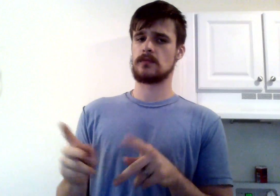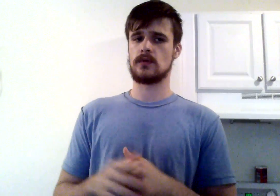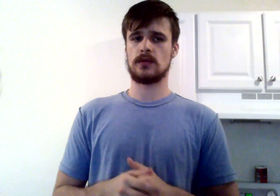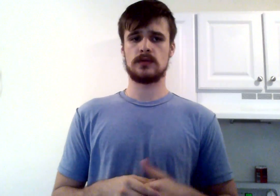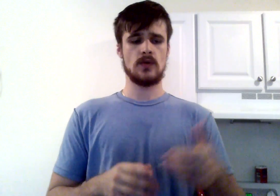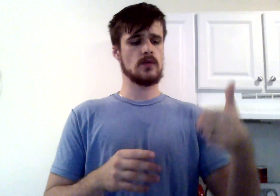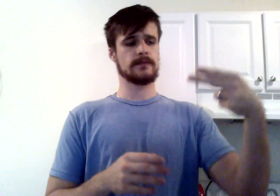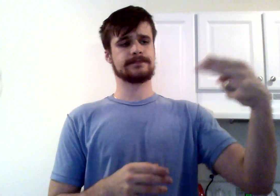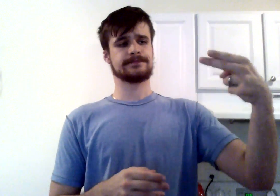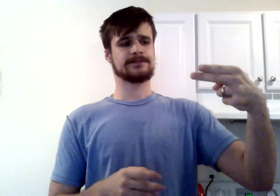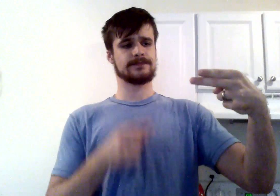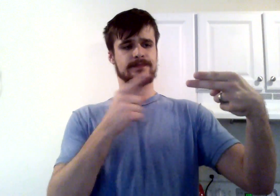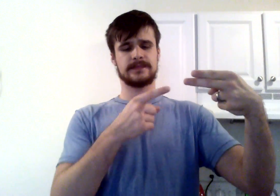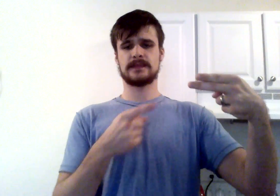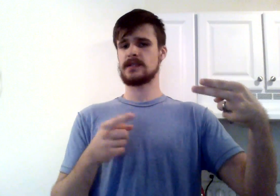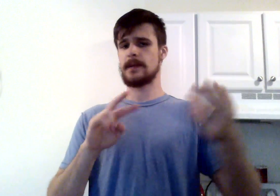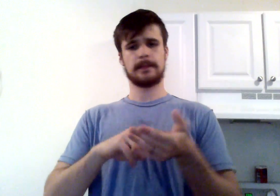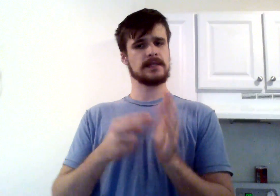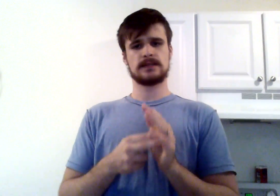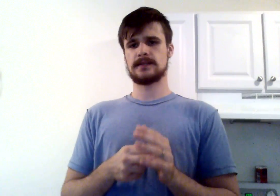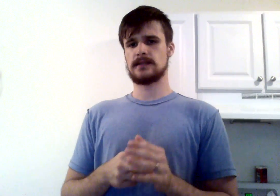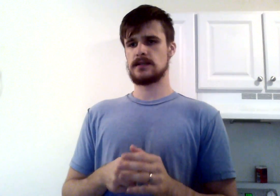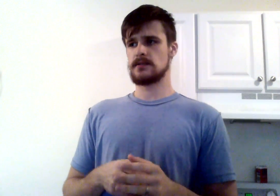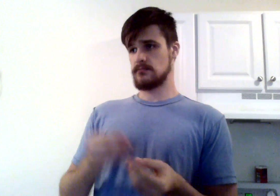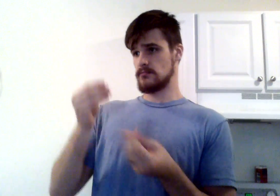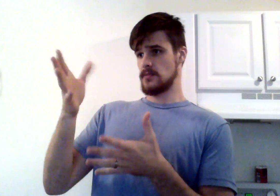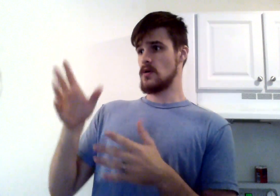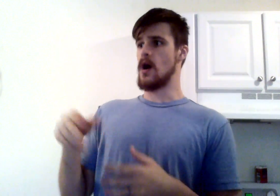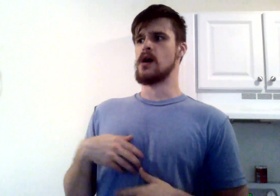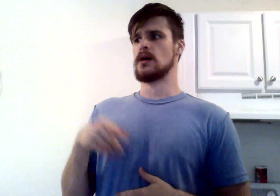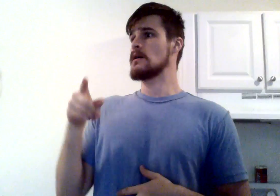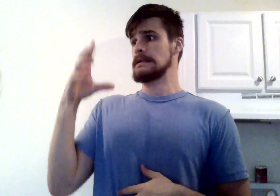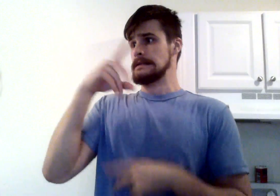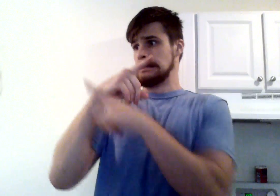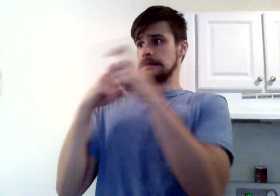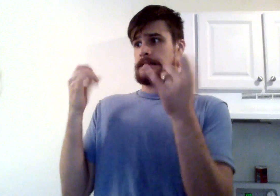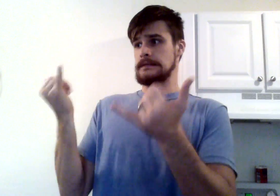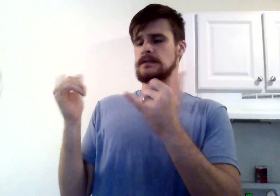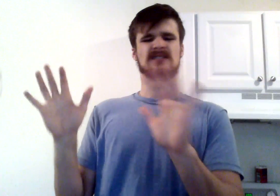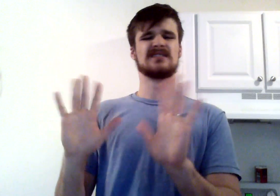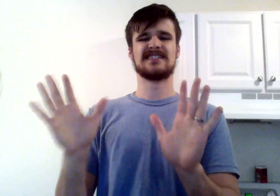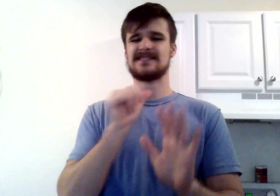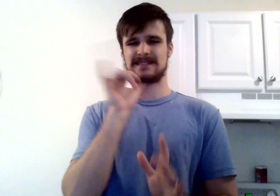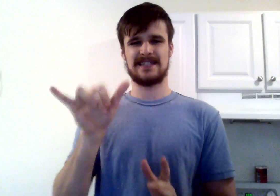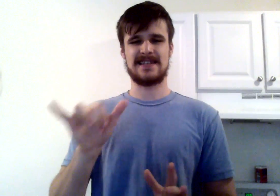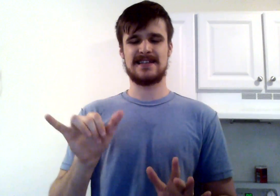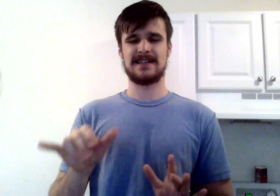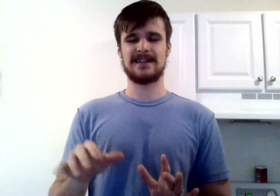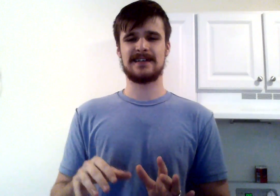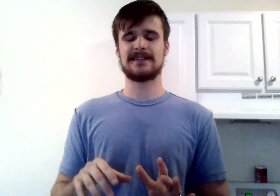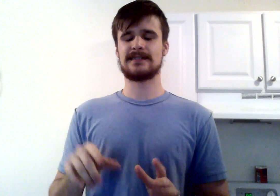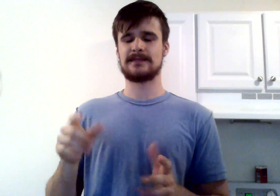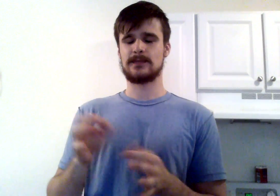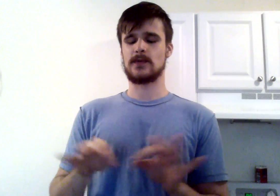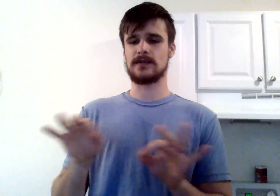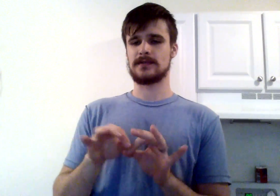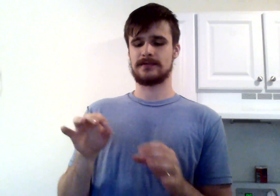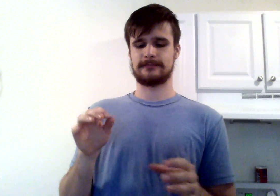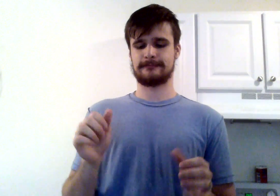morning. Perhaps that's not necessary. Tempered with love, of course, honesty is a great thing.